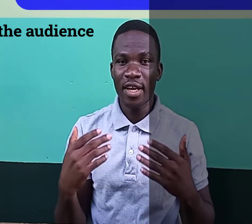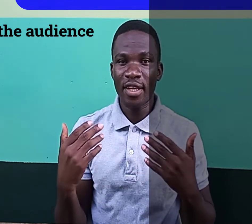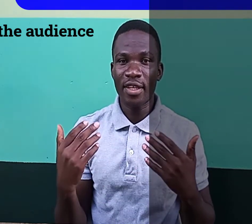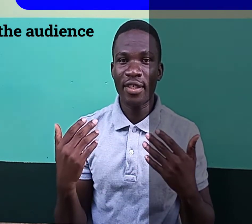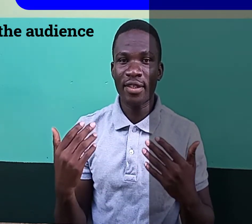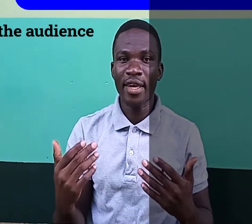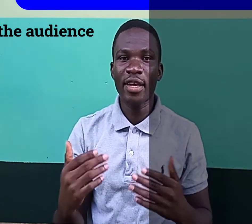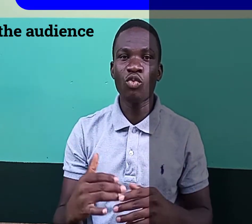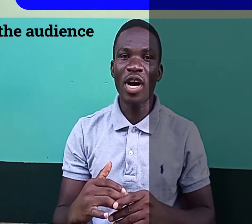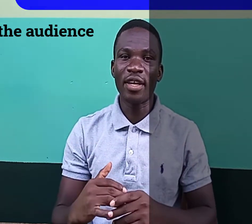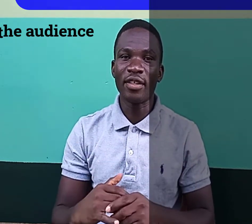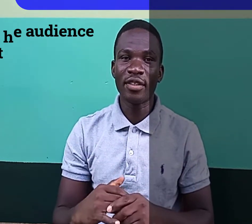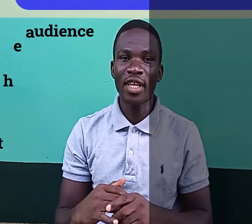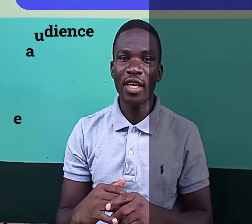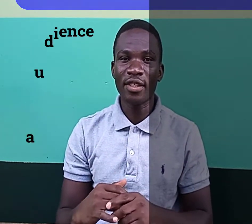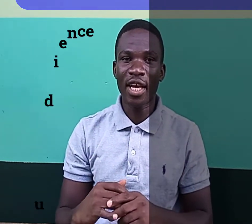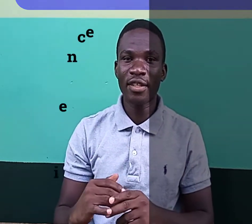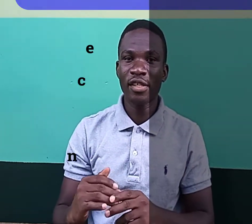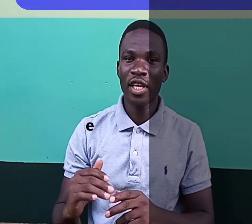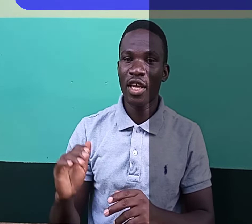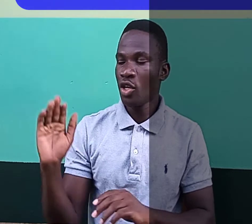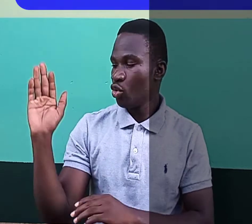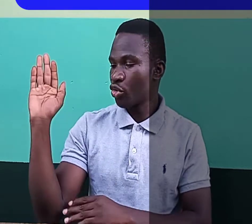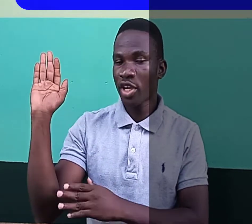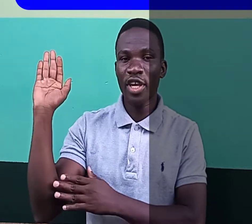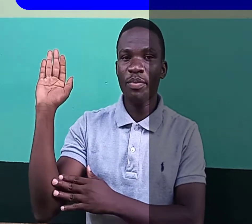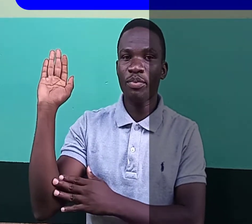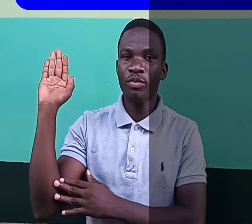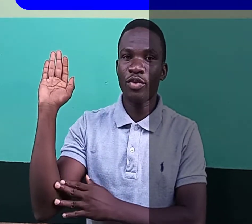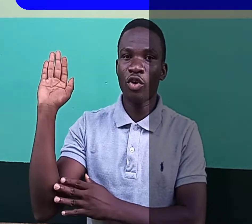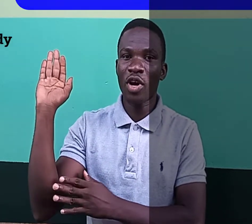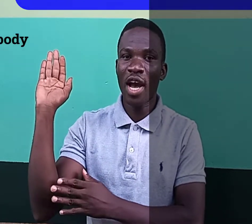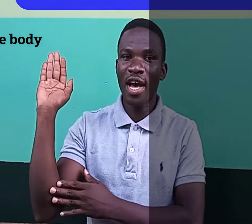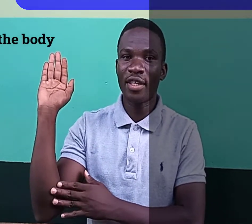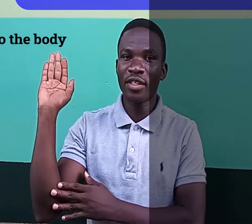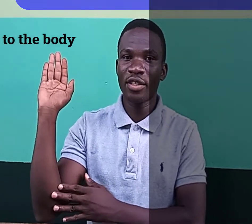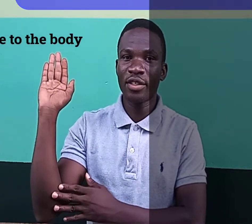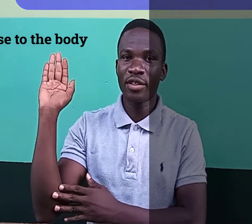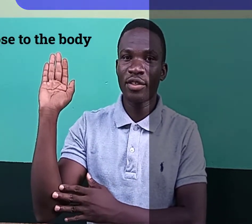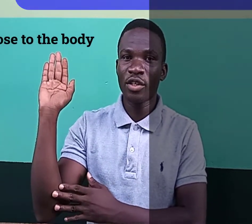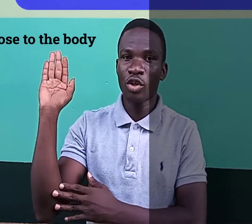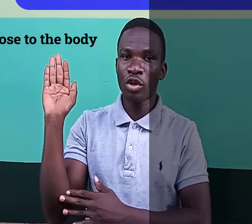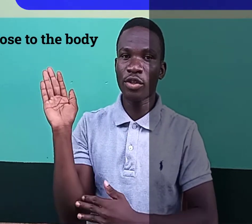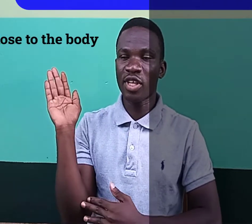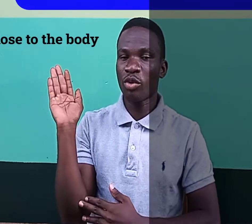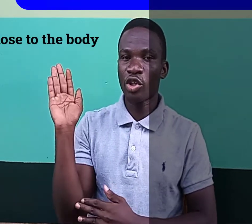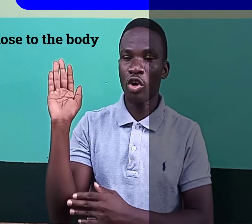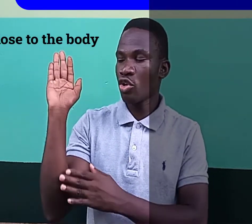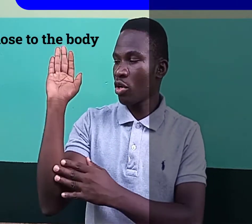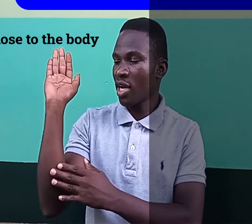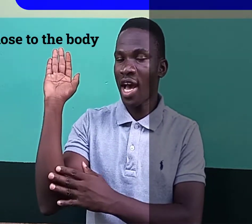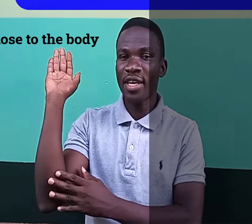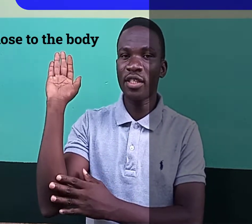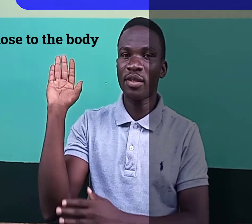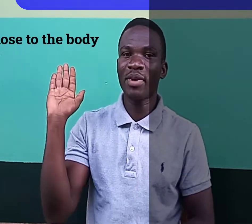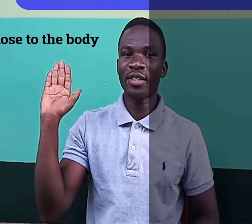The second one is that you should keep your hand close to the body, or your hand must